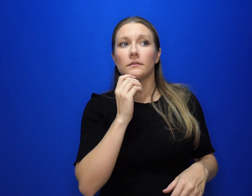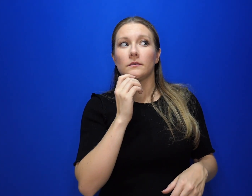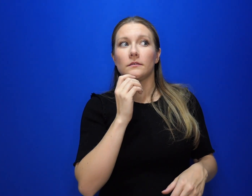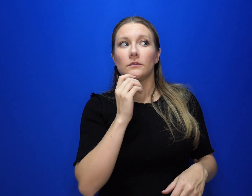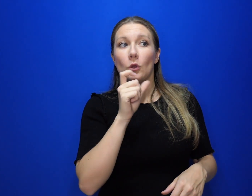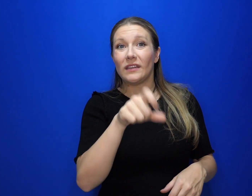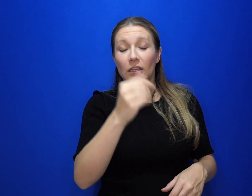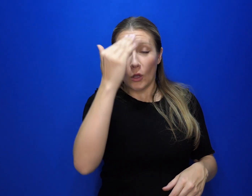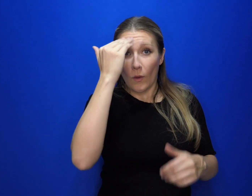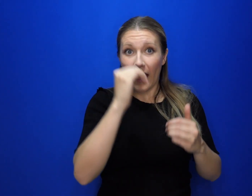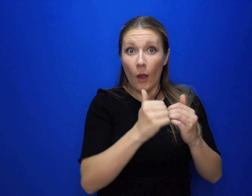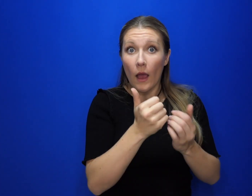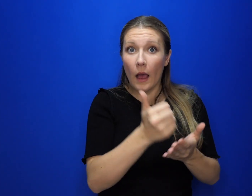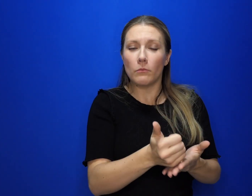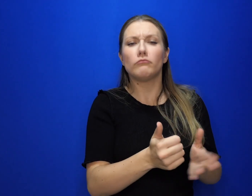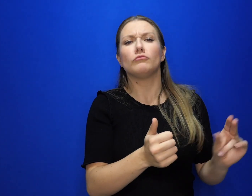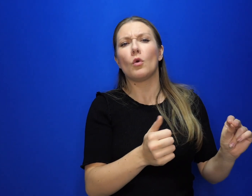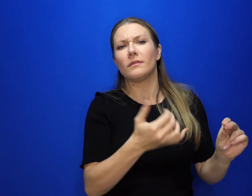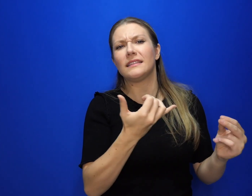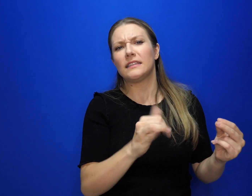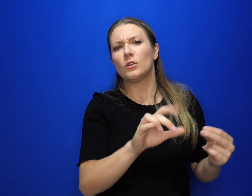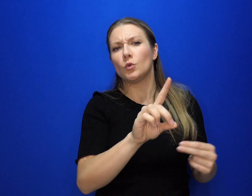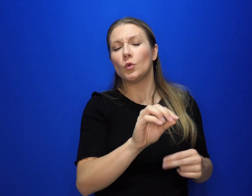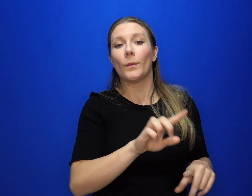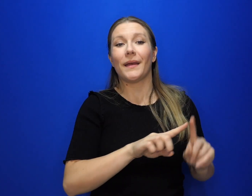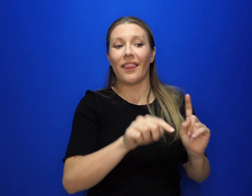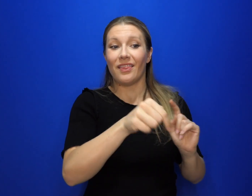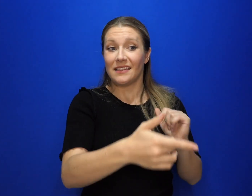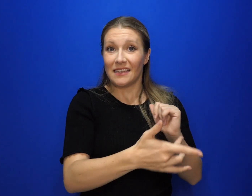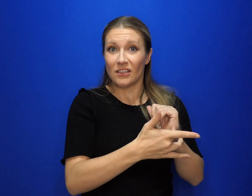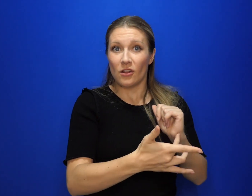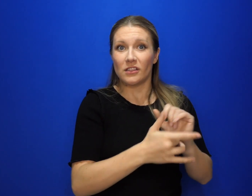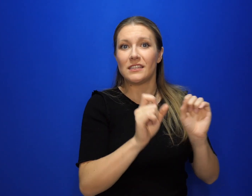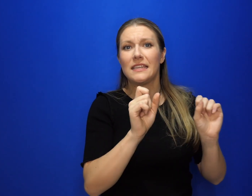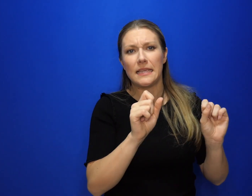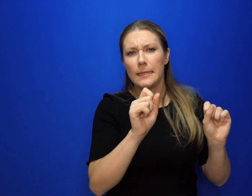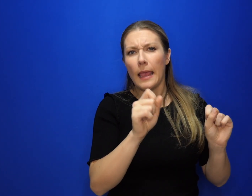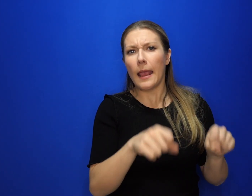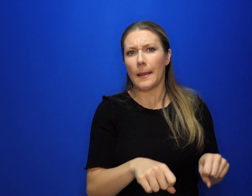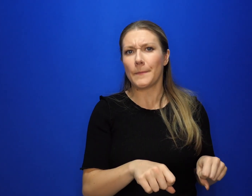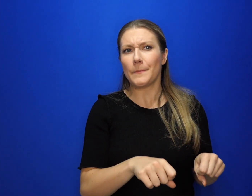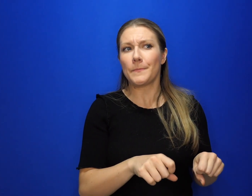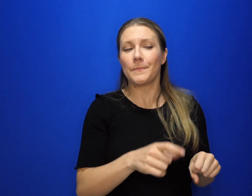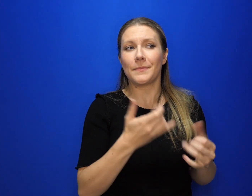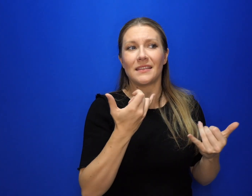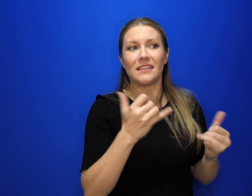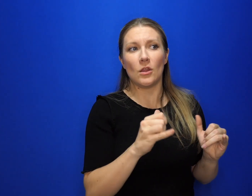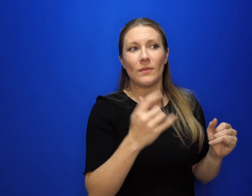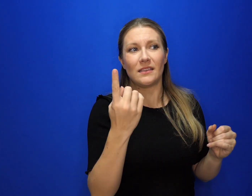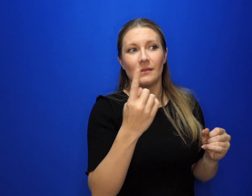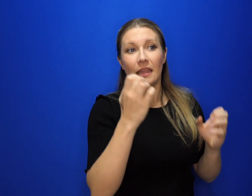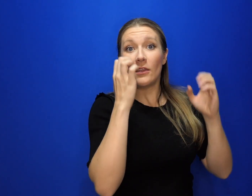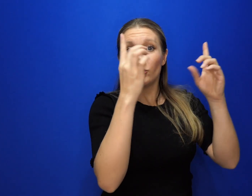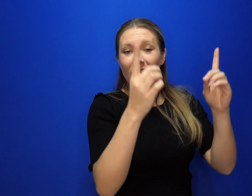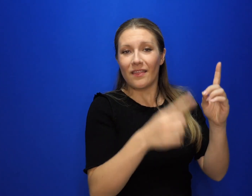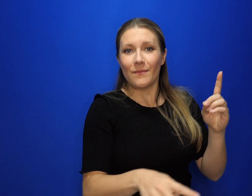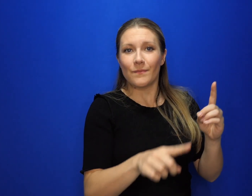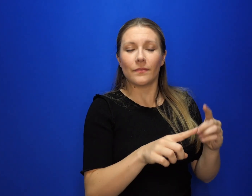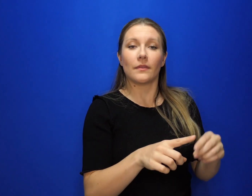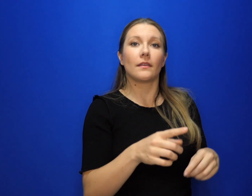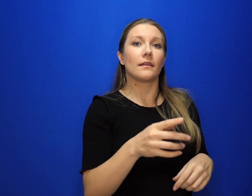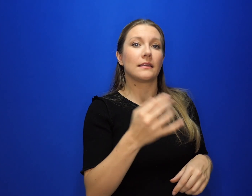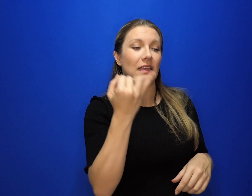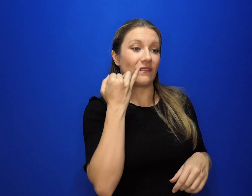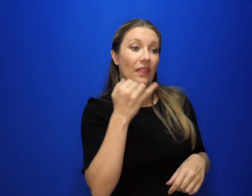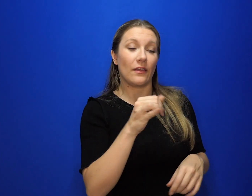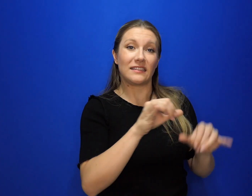case that it comes up. But this technology can certainly be something to educate them. Well, their system is